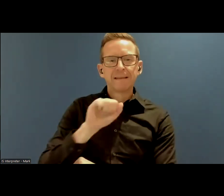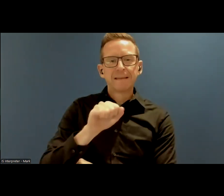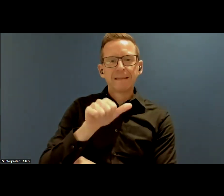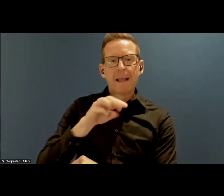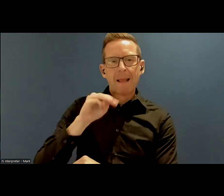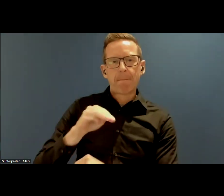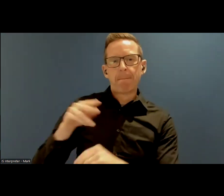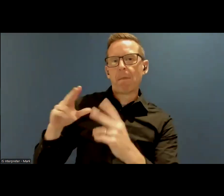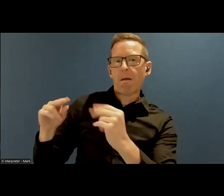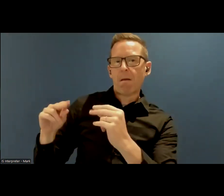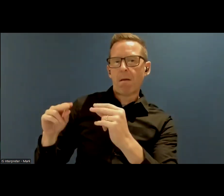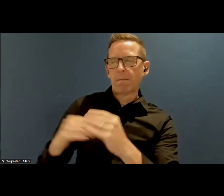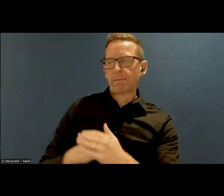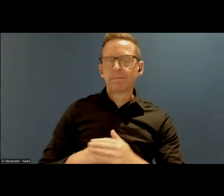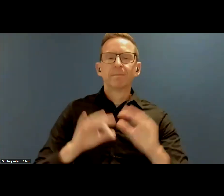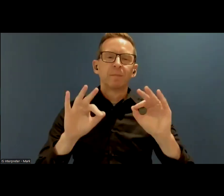Thank you.